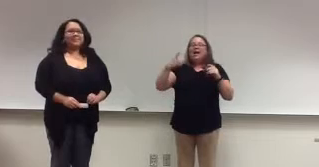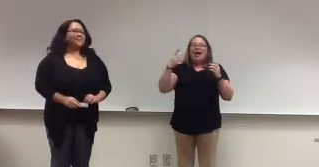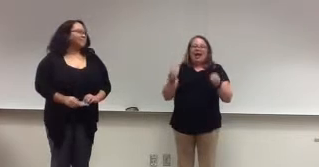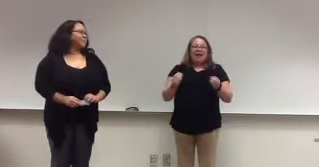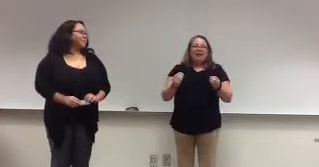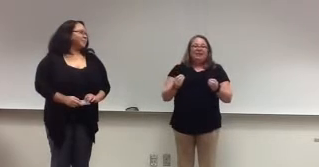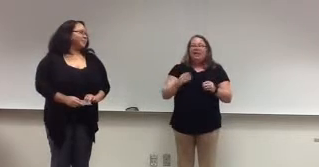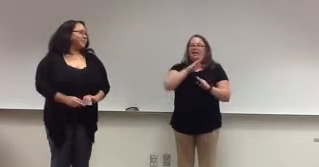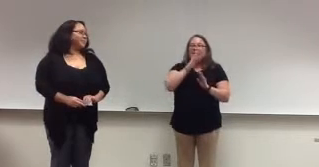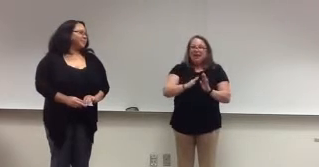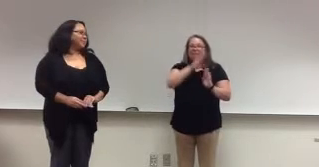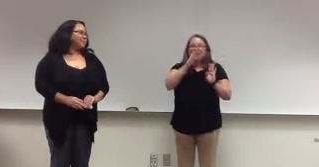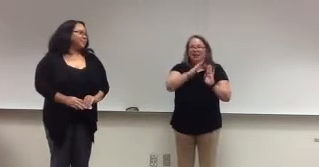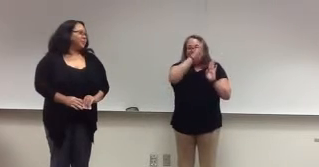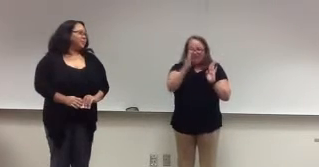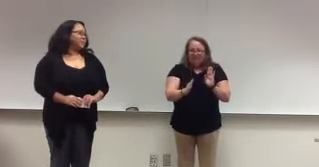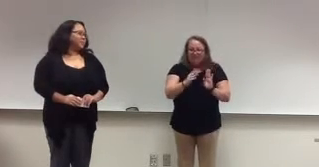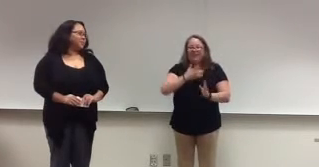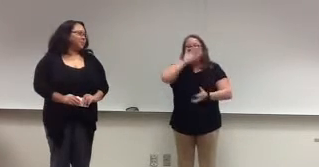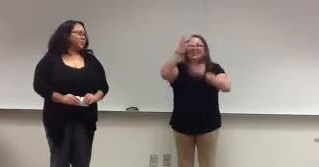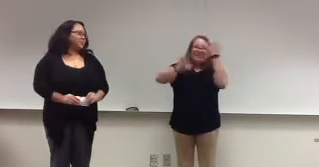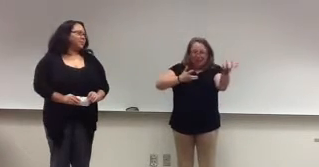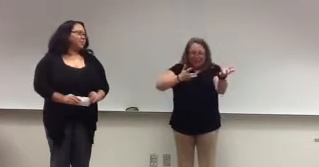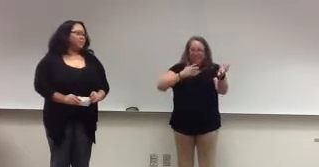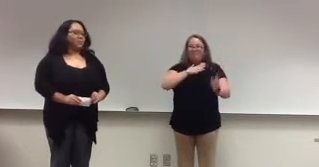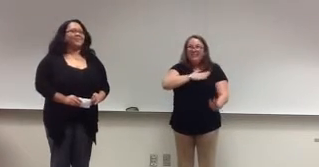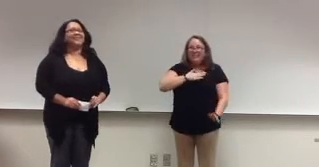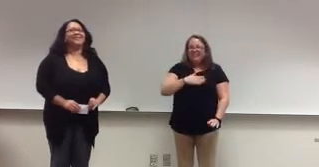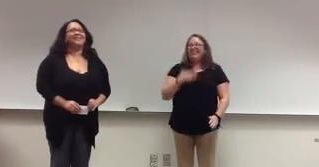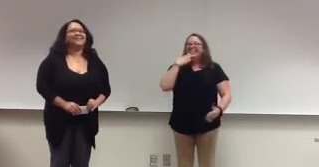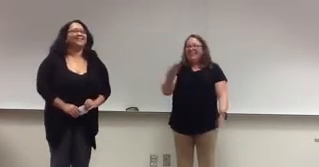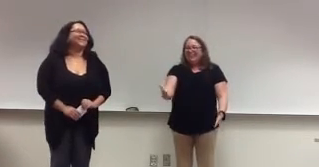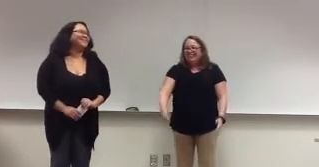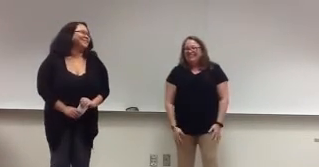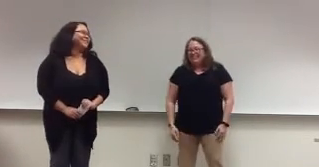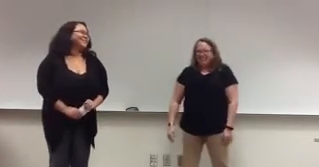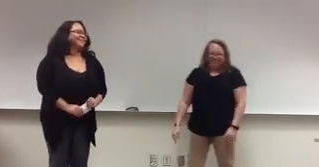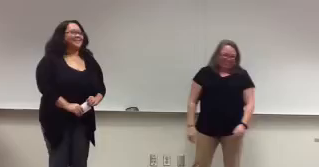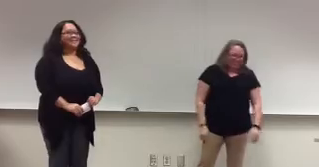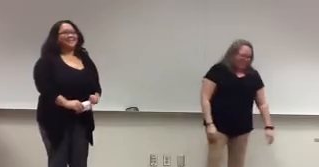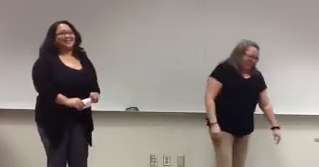and never, never, never yell, please. Thank you.